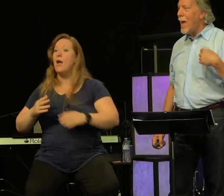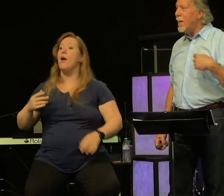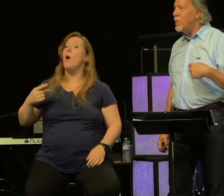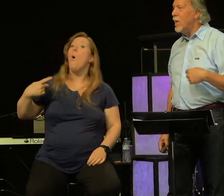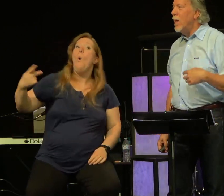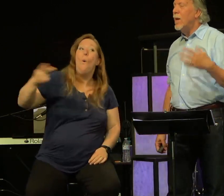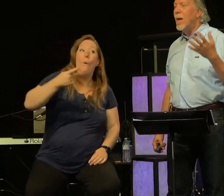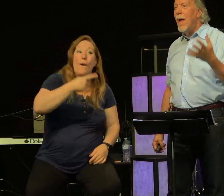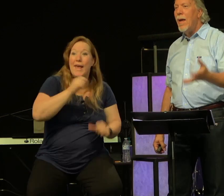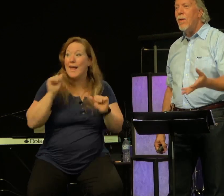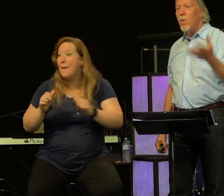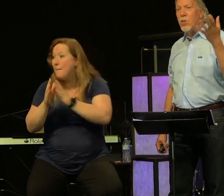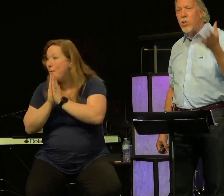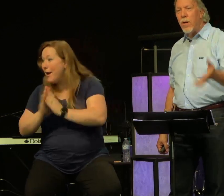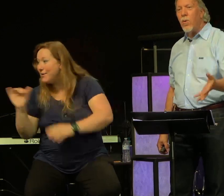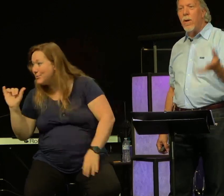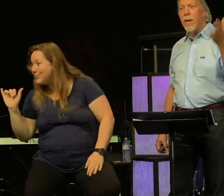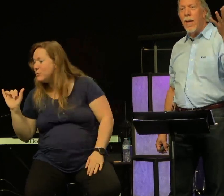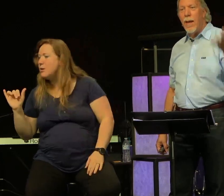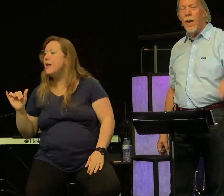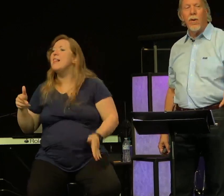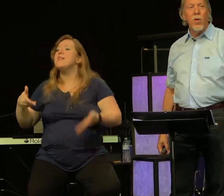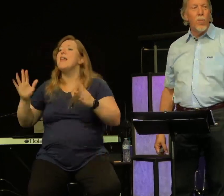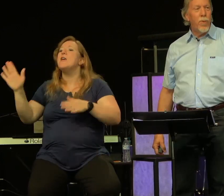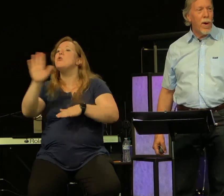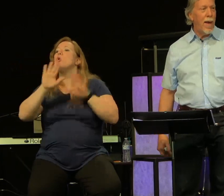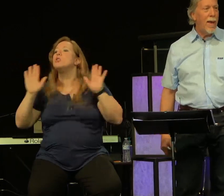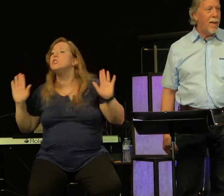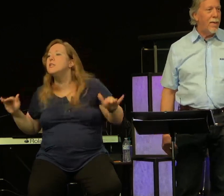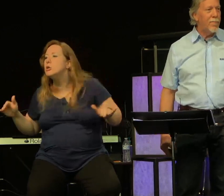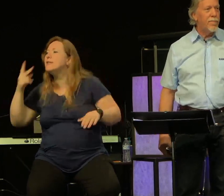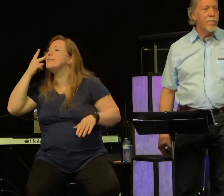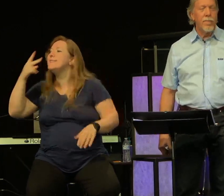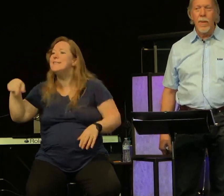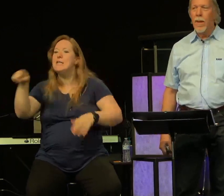it, dads. Let your children hear you pray.